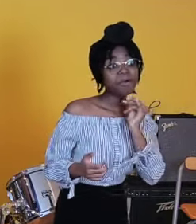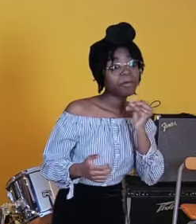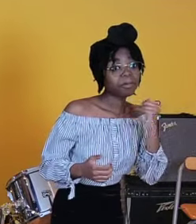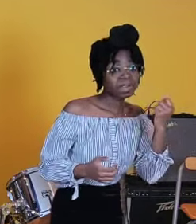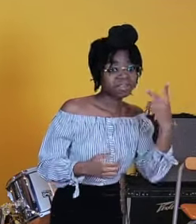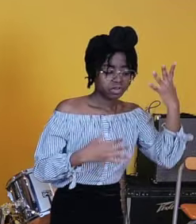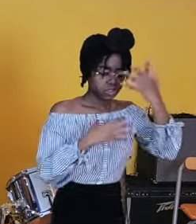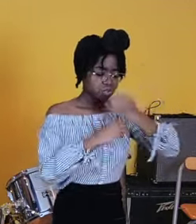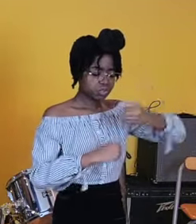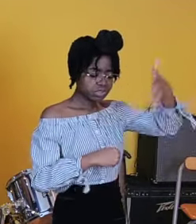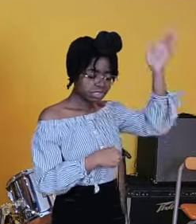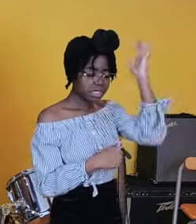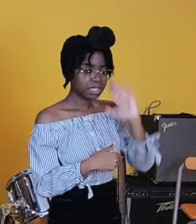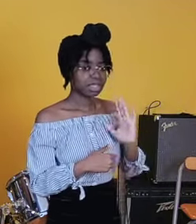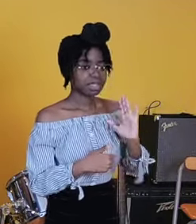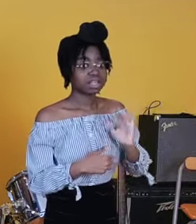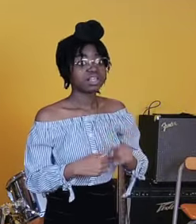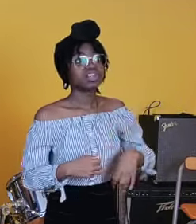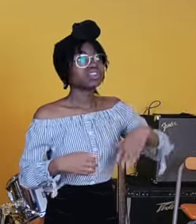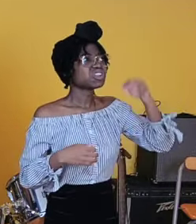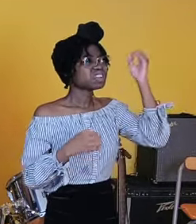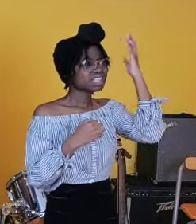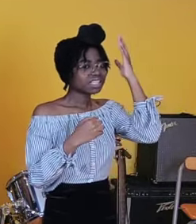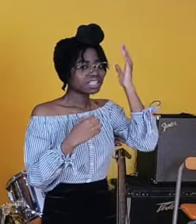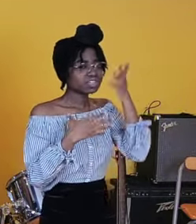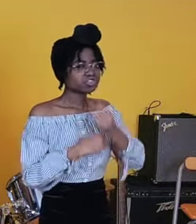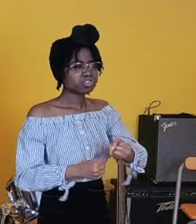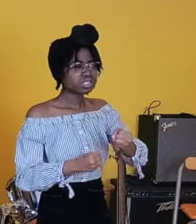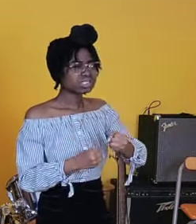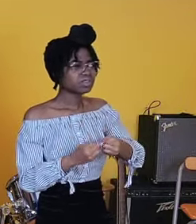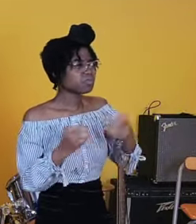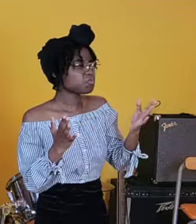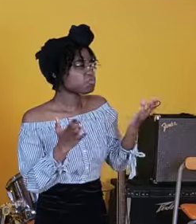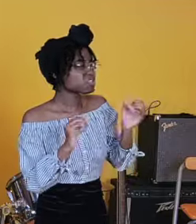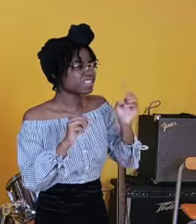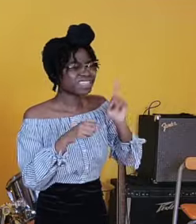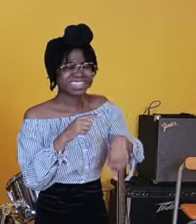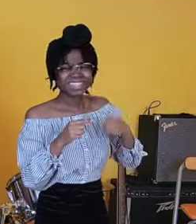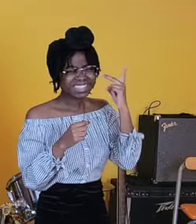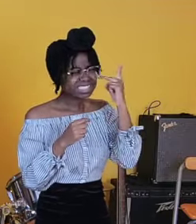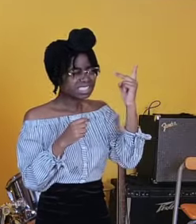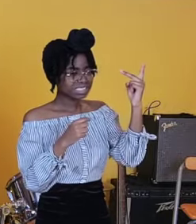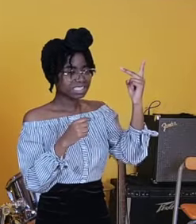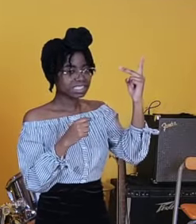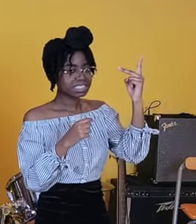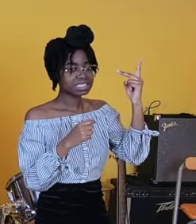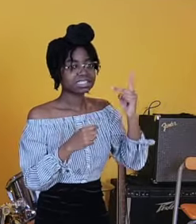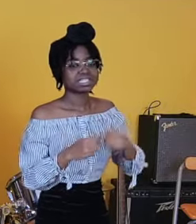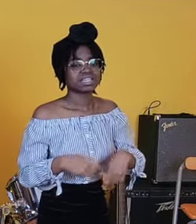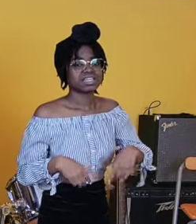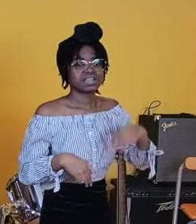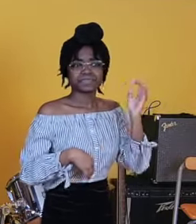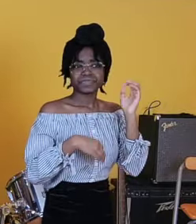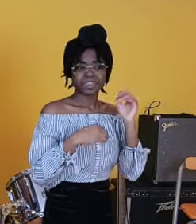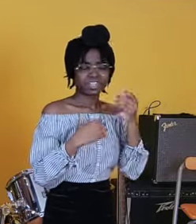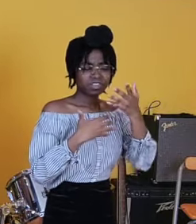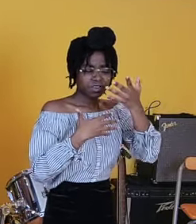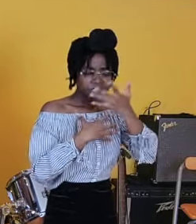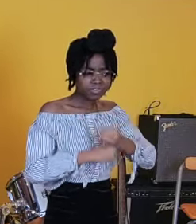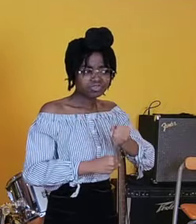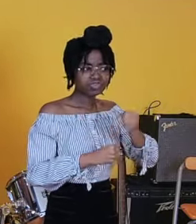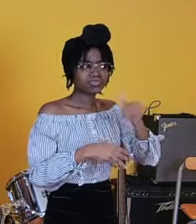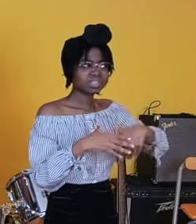They trusted in the unseen. They built their faith on their trust in God, so that they, even when there